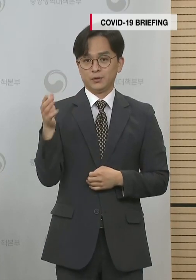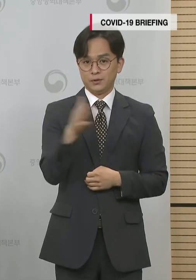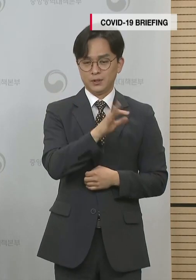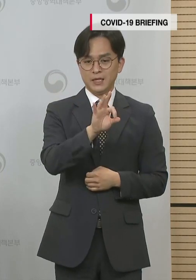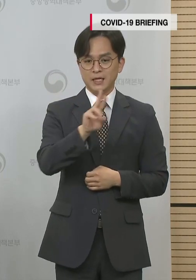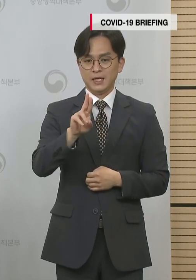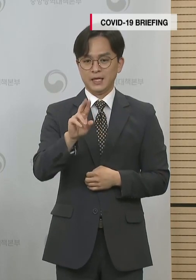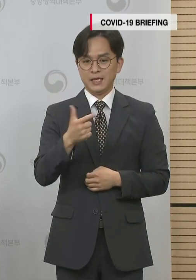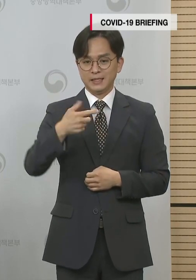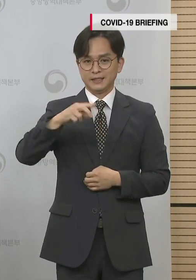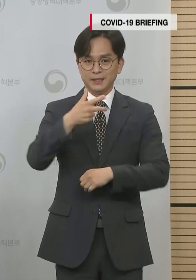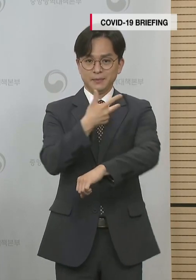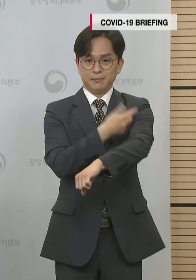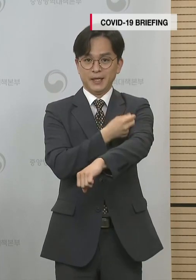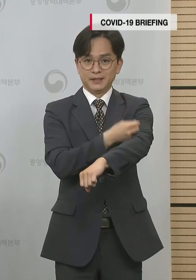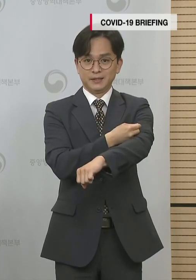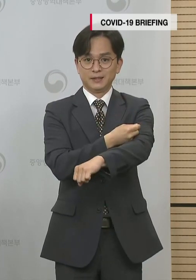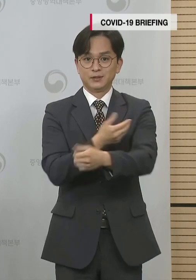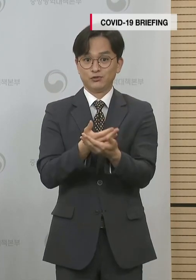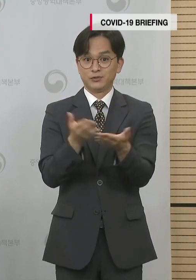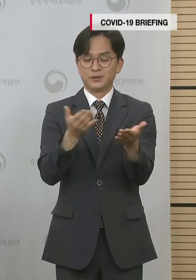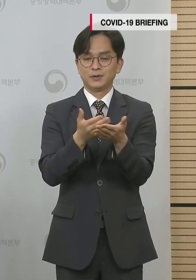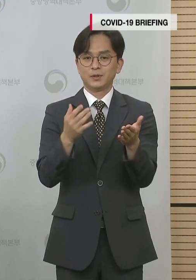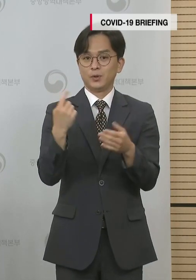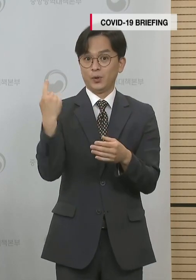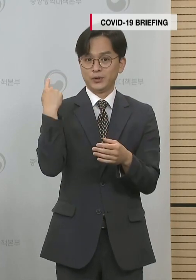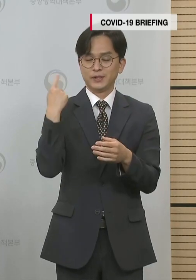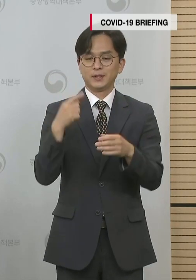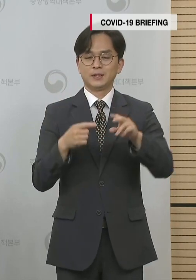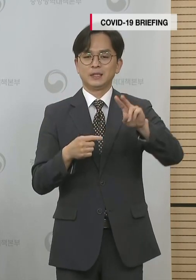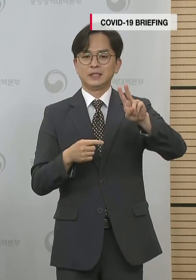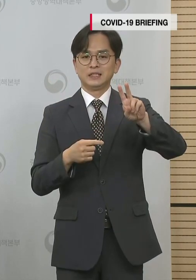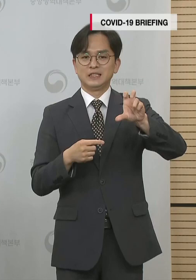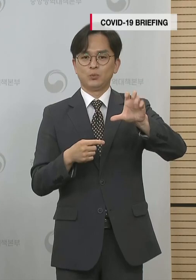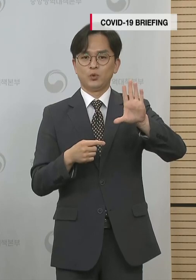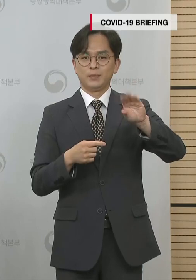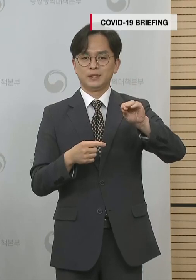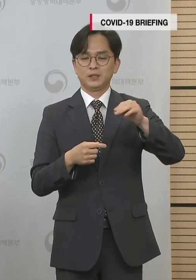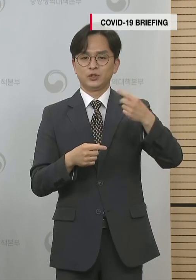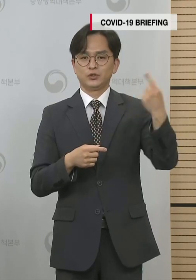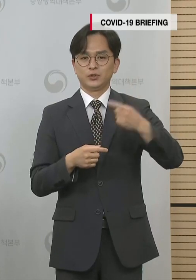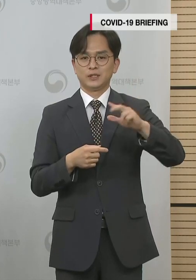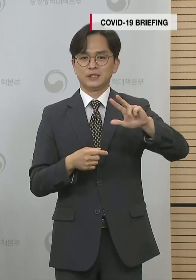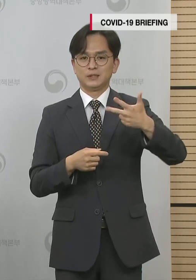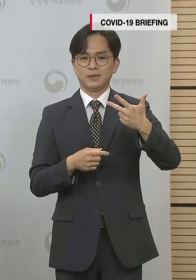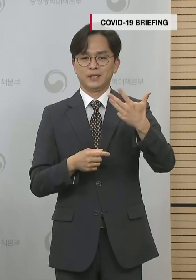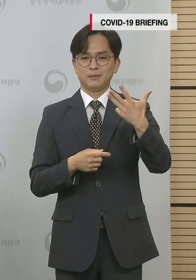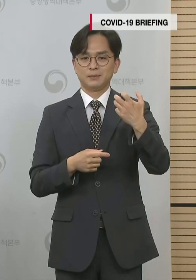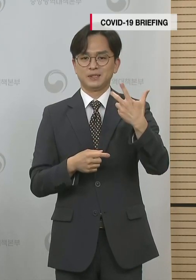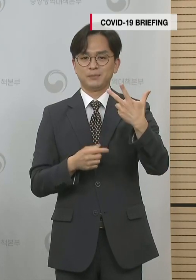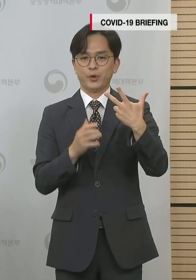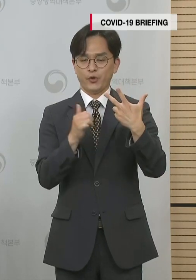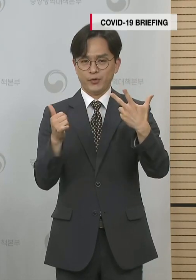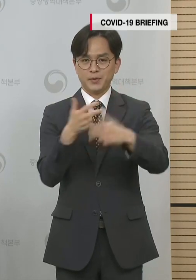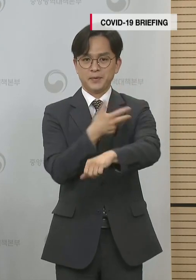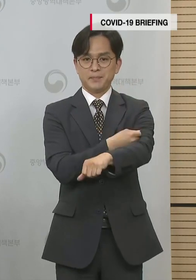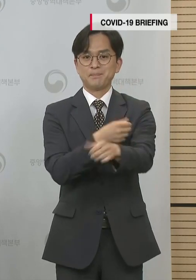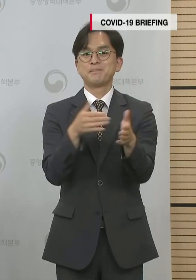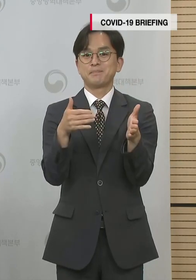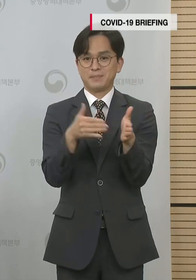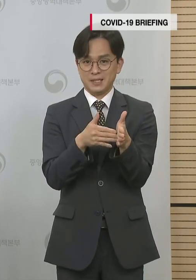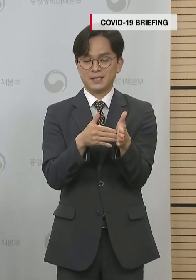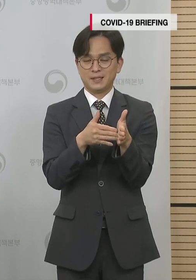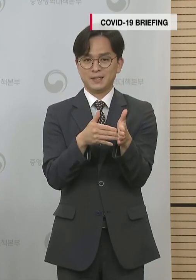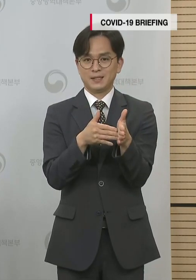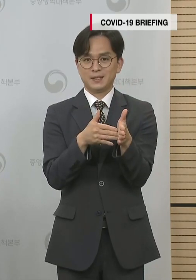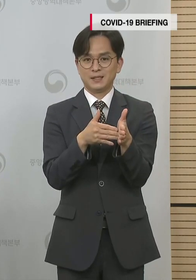10,565,000 people receiving their first dose and about 2 million people receiving their second dose as well. And as of yesterday,